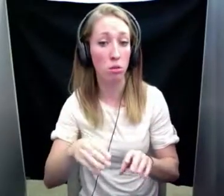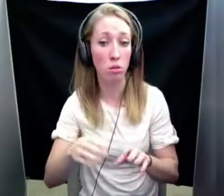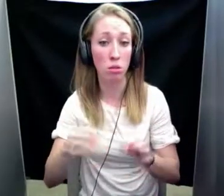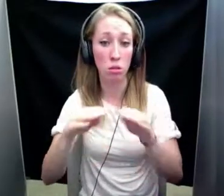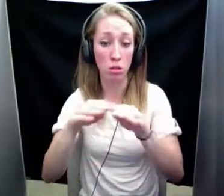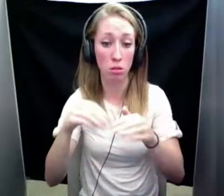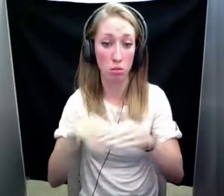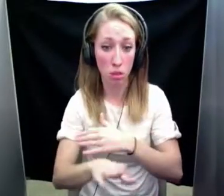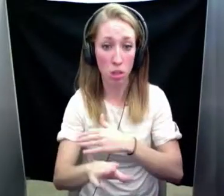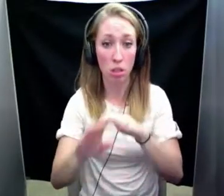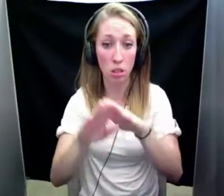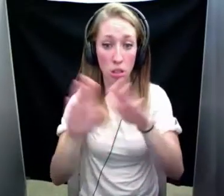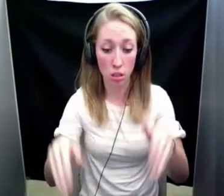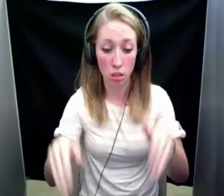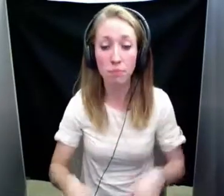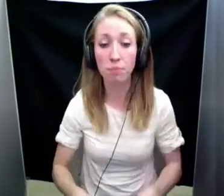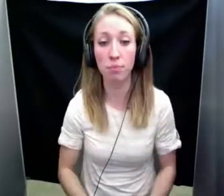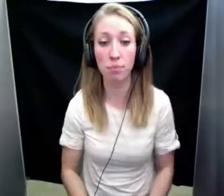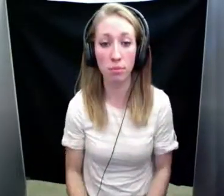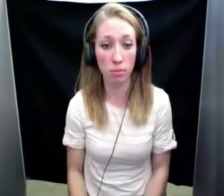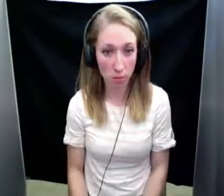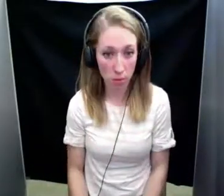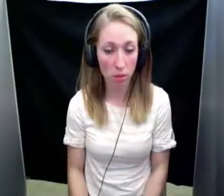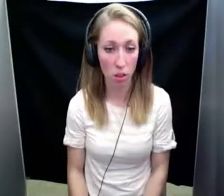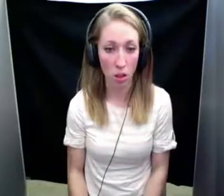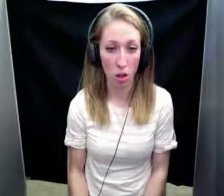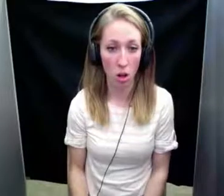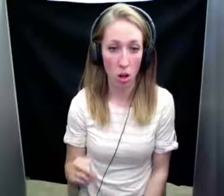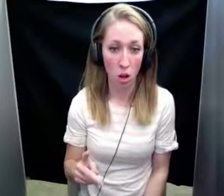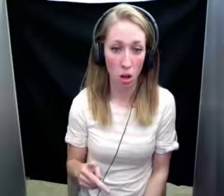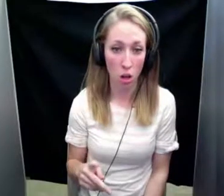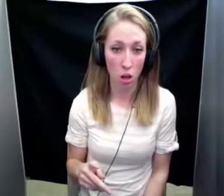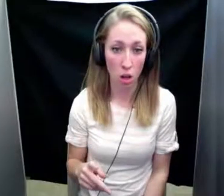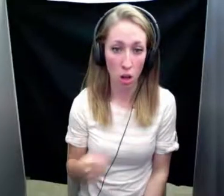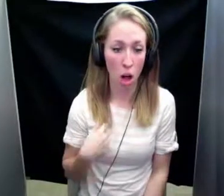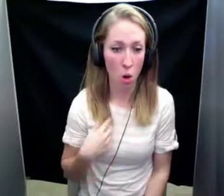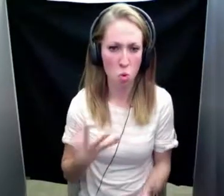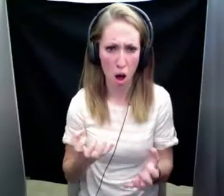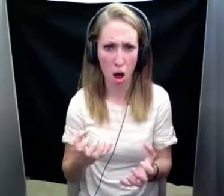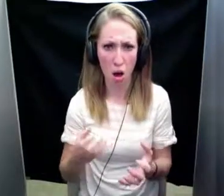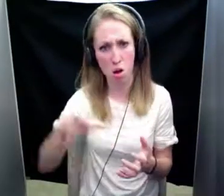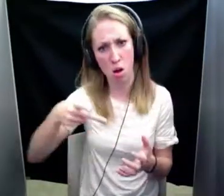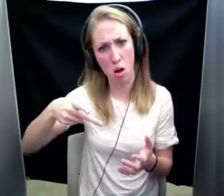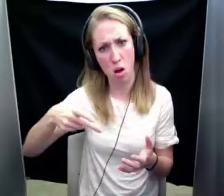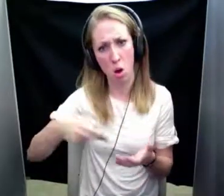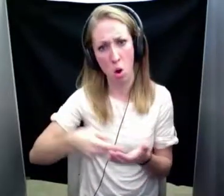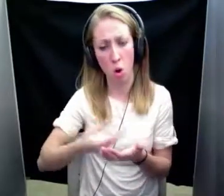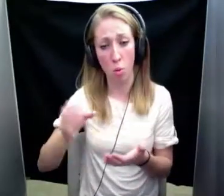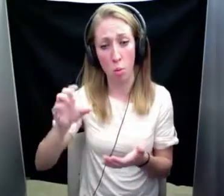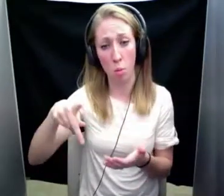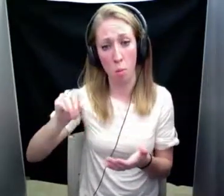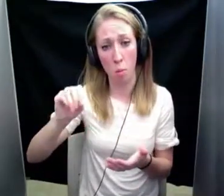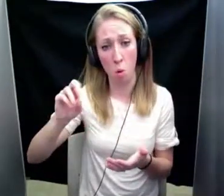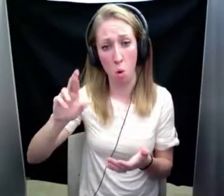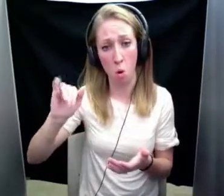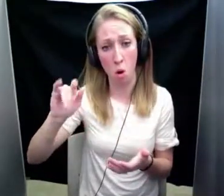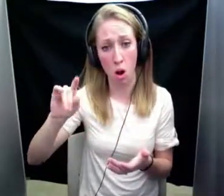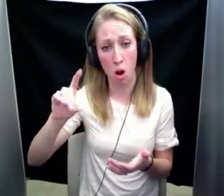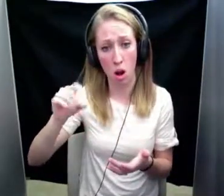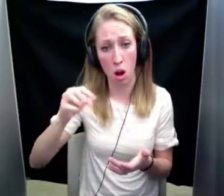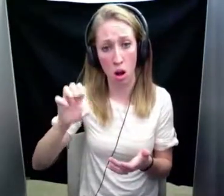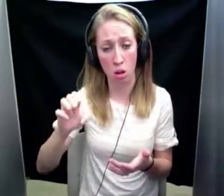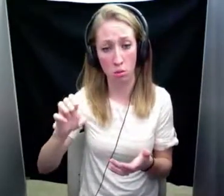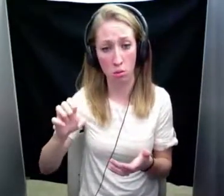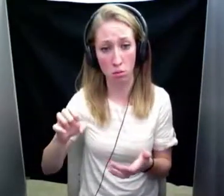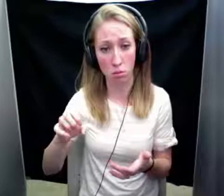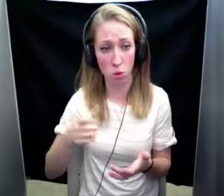nice pot of porridge. So why don't you go outside and get the bucket and get water from the well, and then I'll make